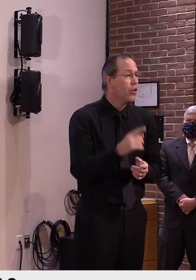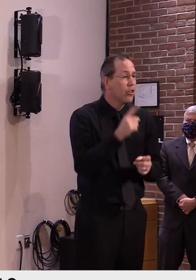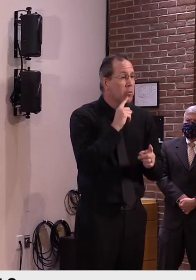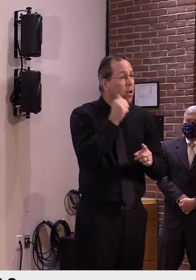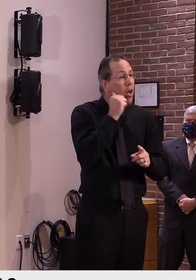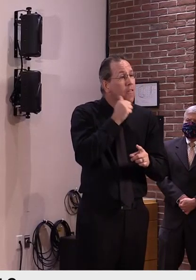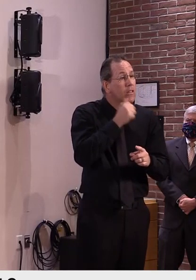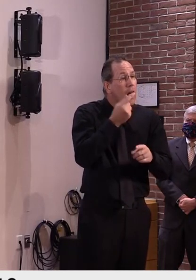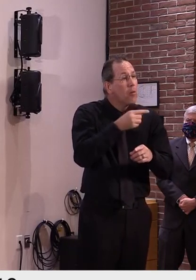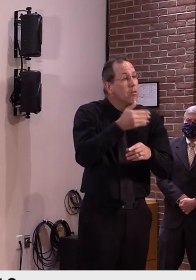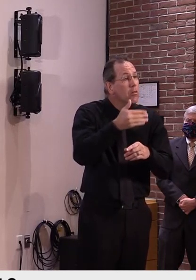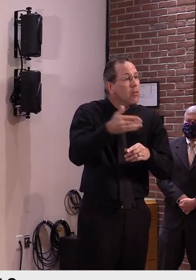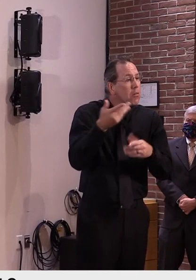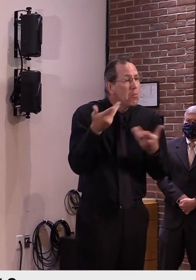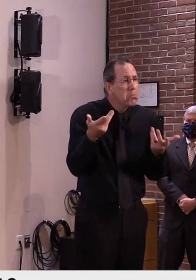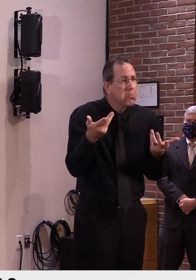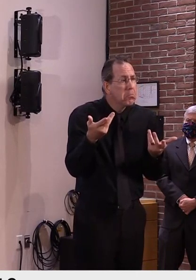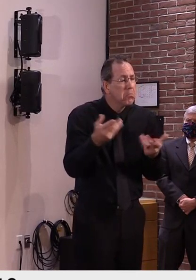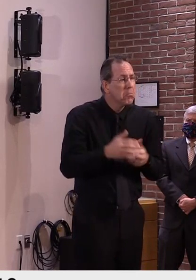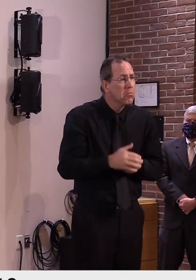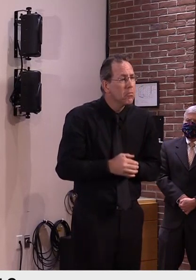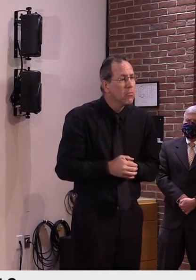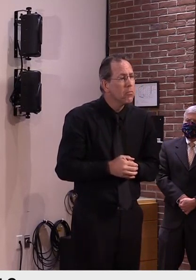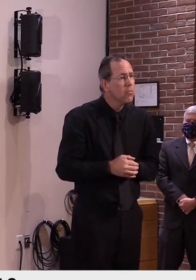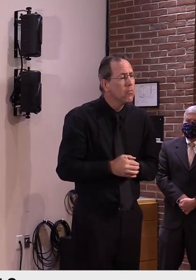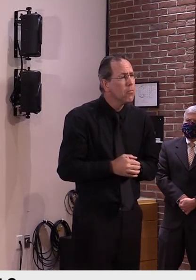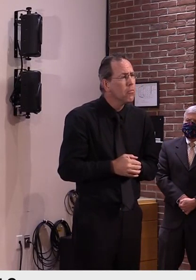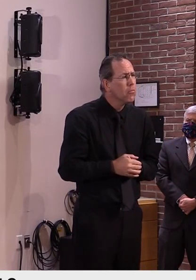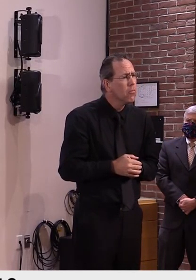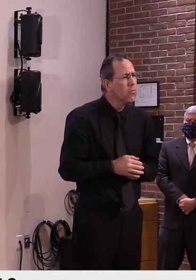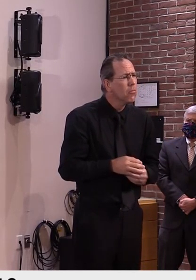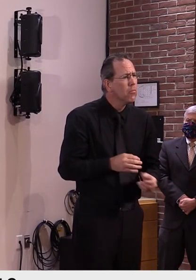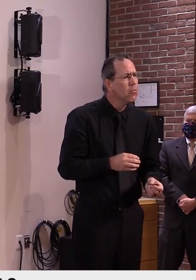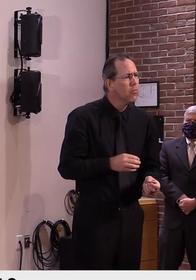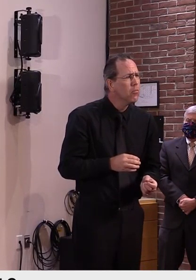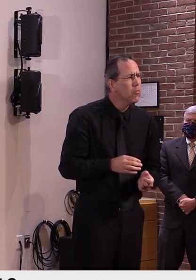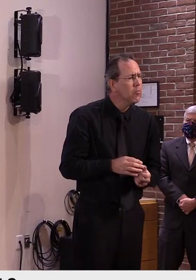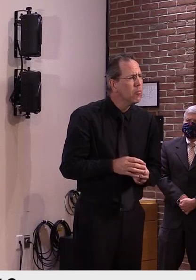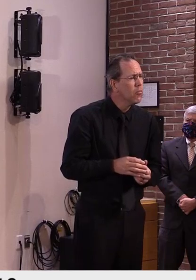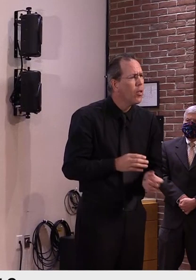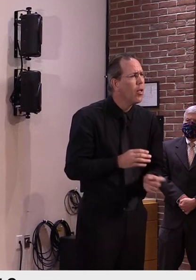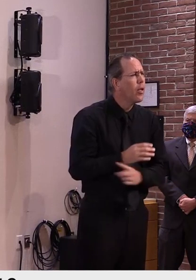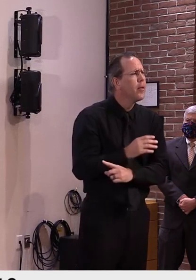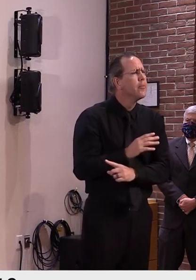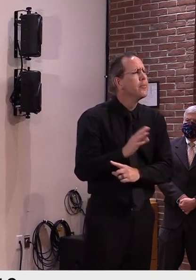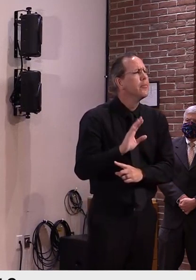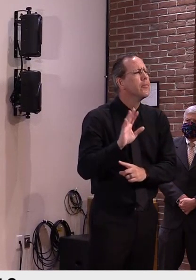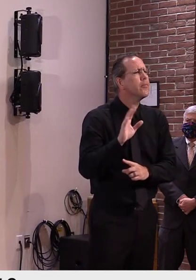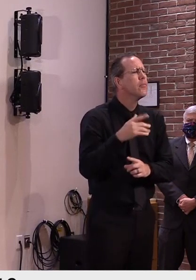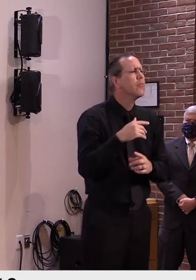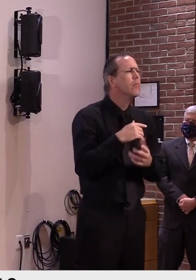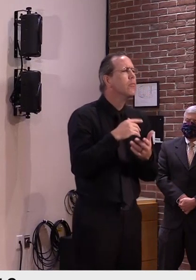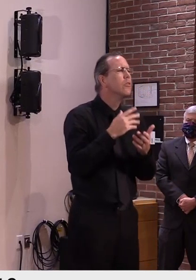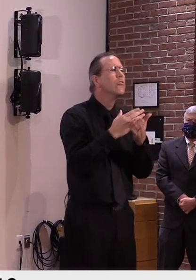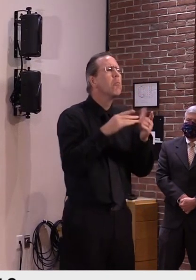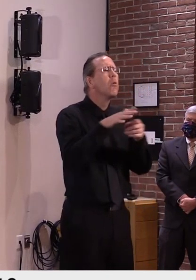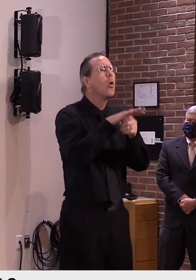but we heard from some locals there about the possibility of some cases related to a large gathering